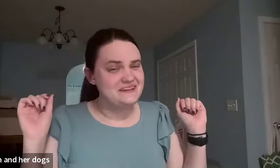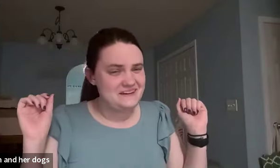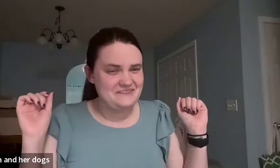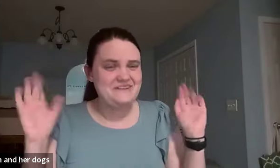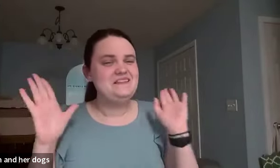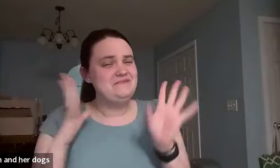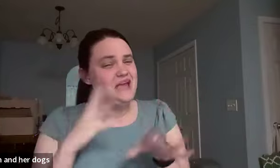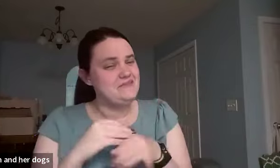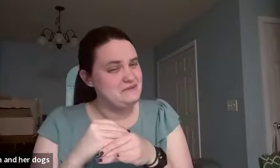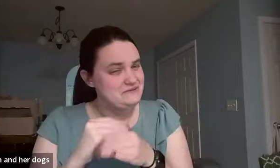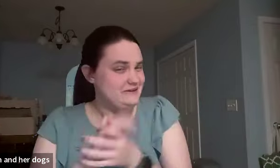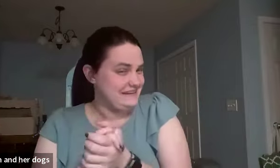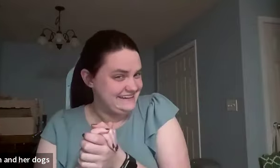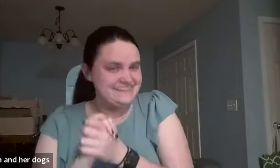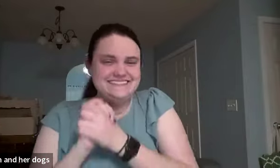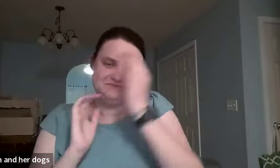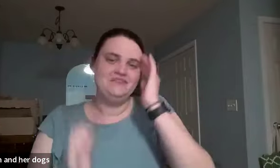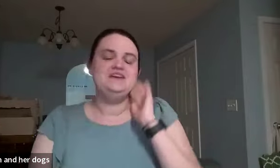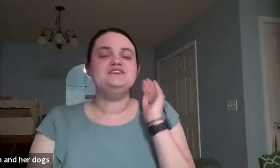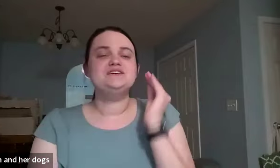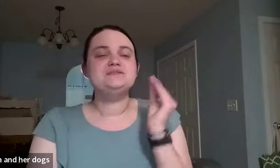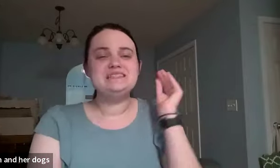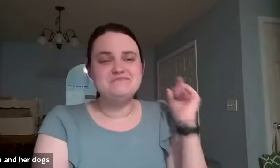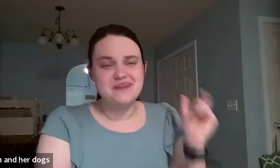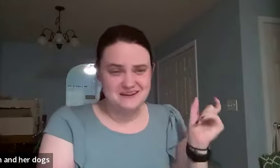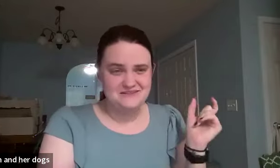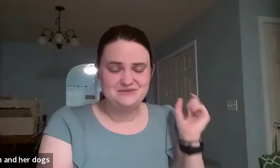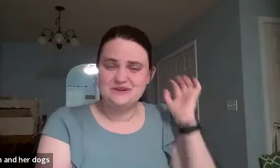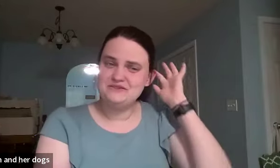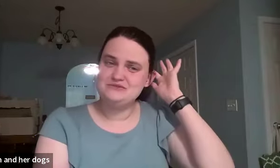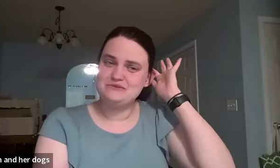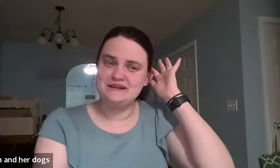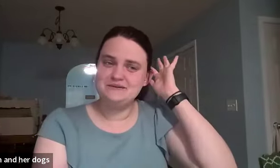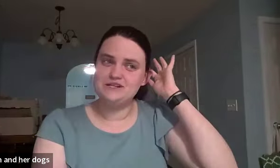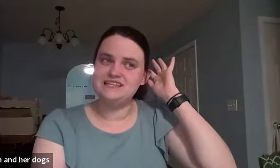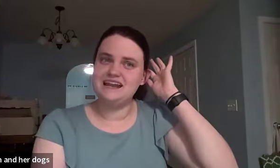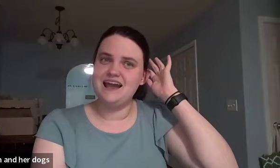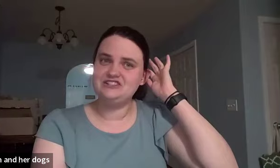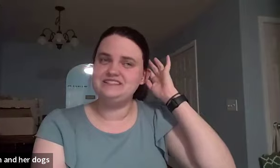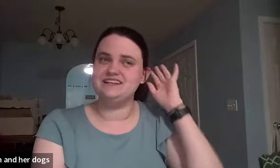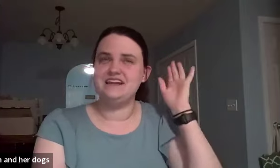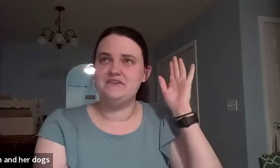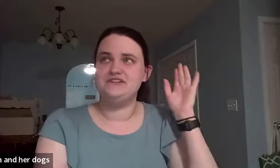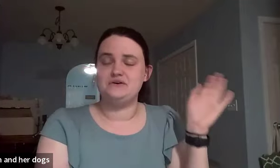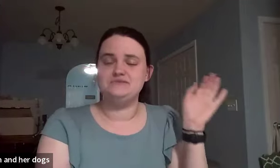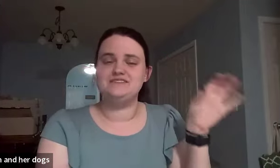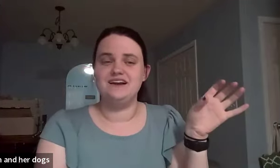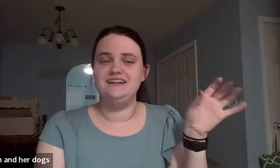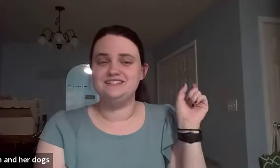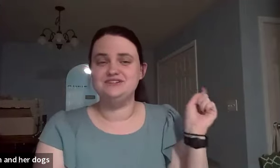tomato. Let me add that one real quick here. So tomato is one of those random ones that actually doesn't have its own sign. It's